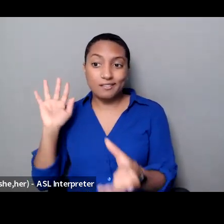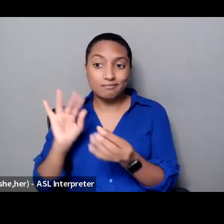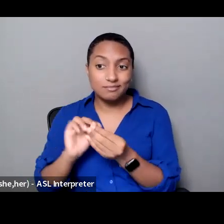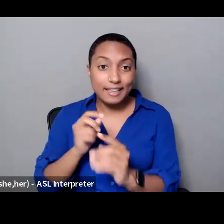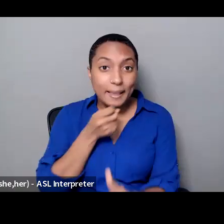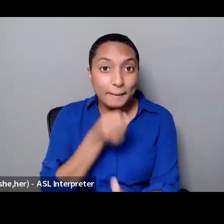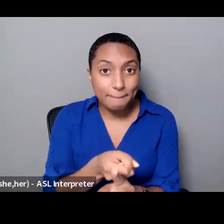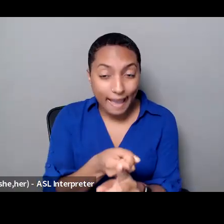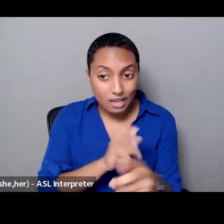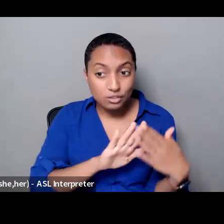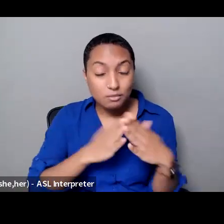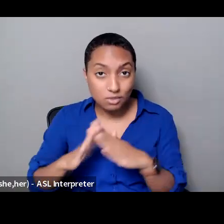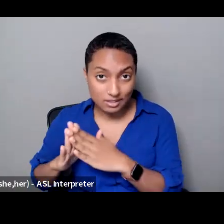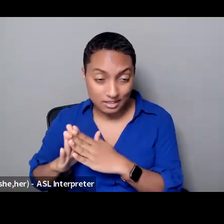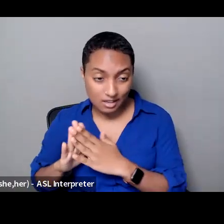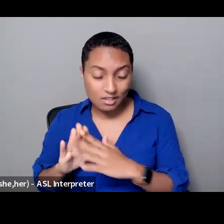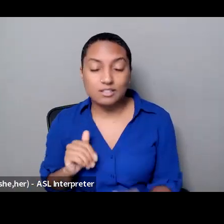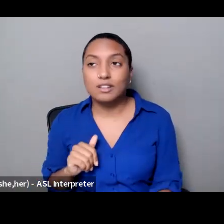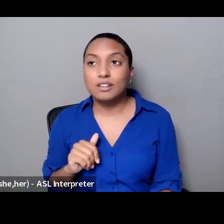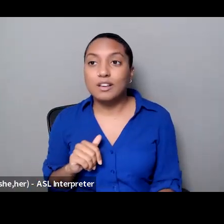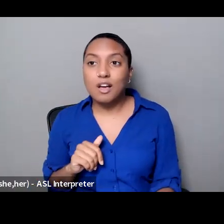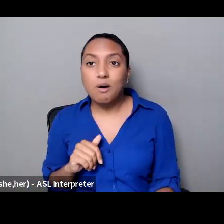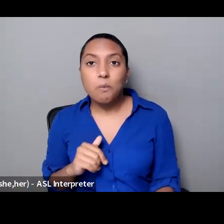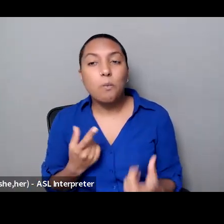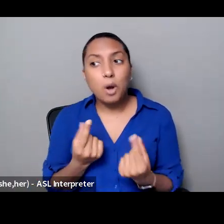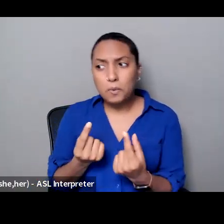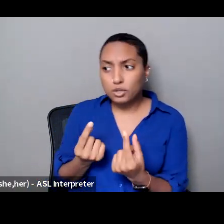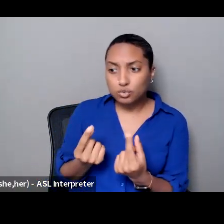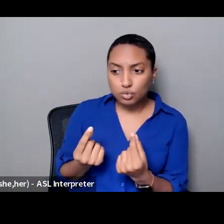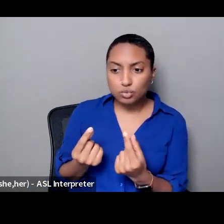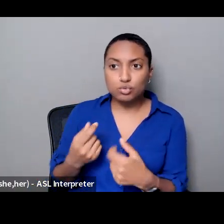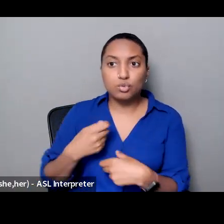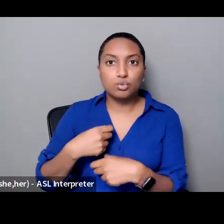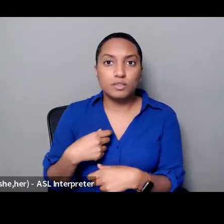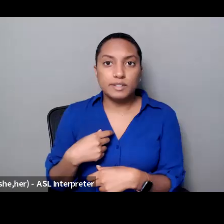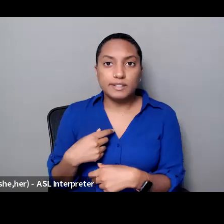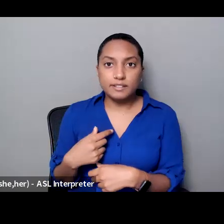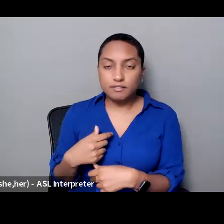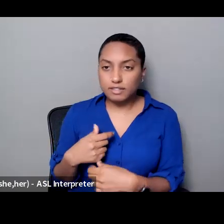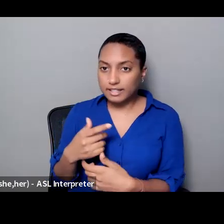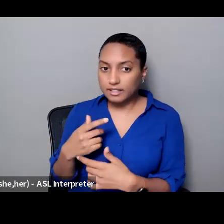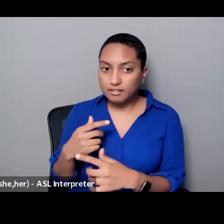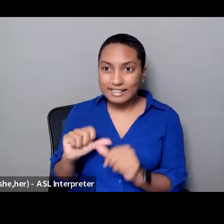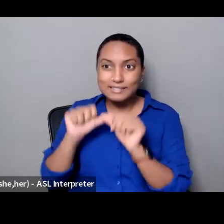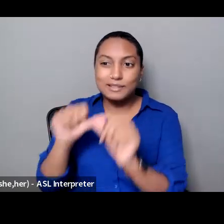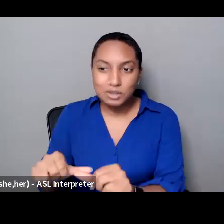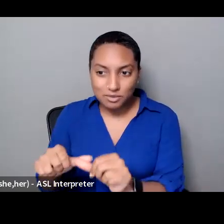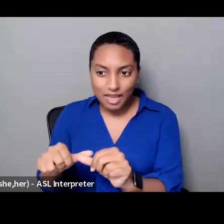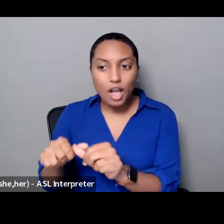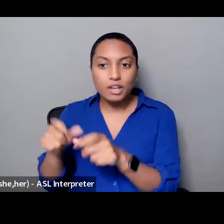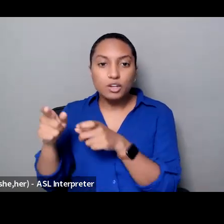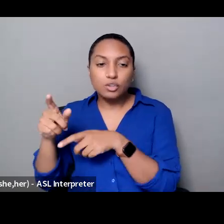communities and what we can do to make sure that that foundation of consumer control applies today to